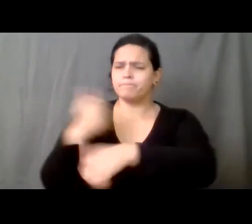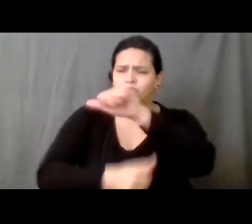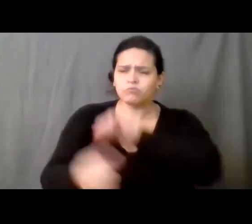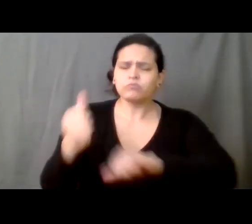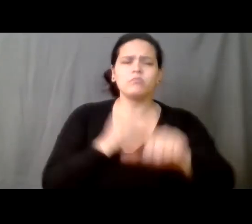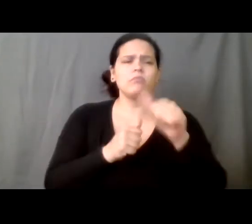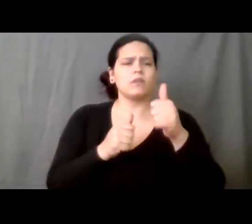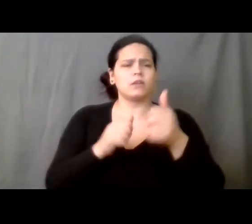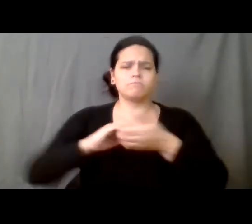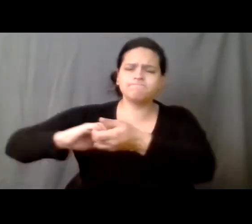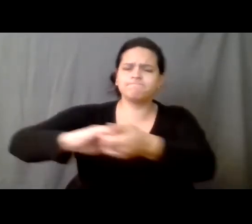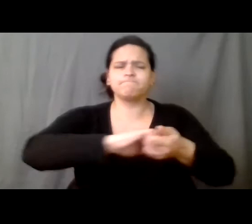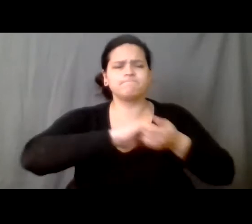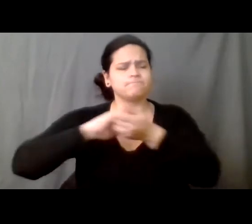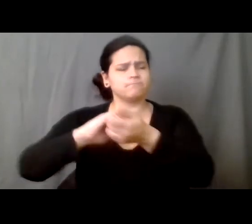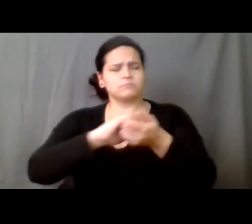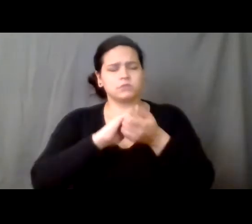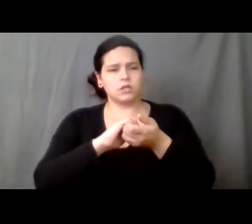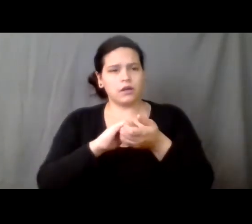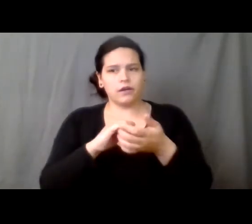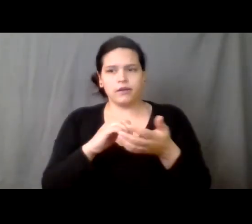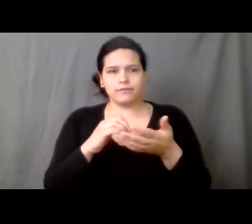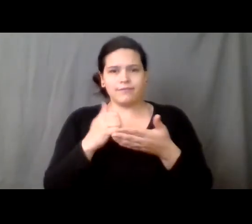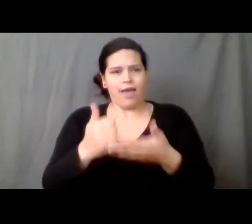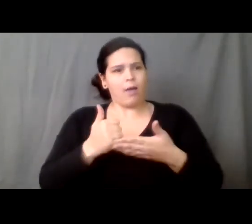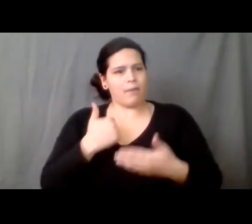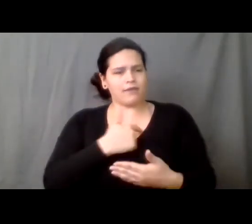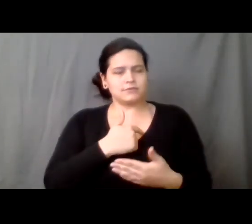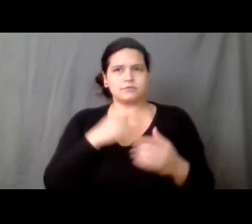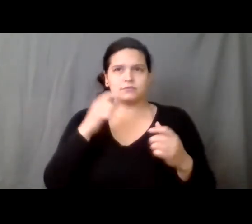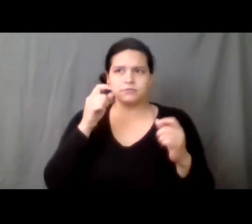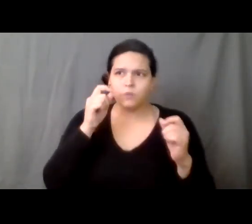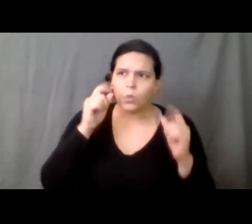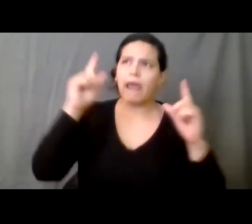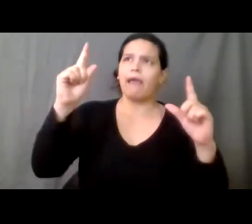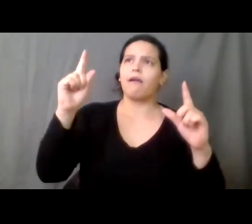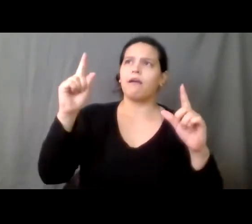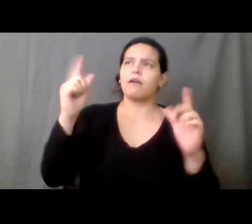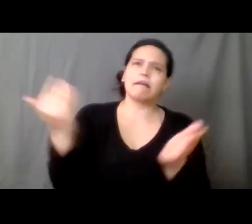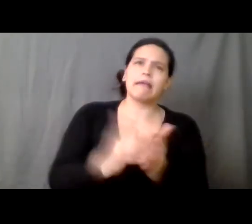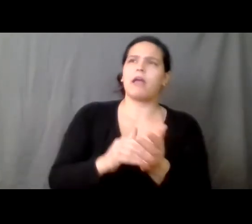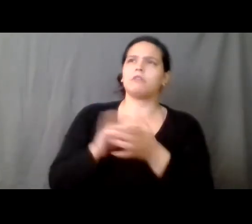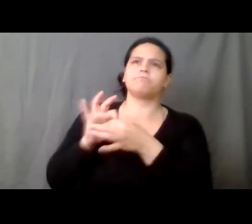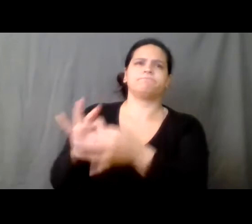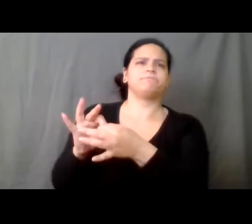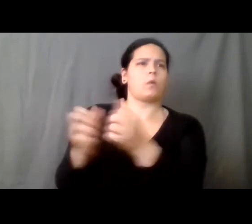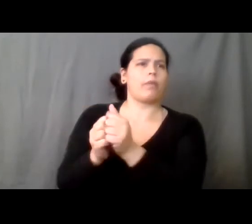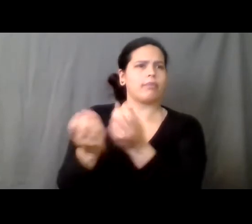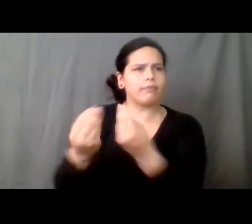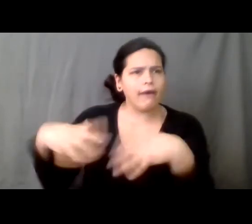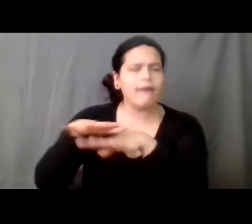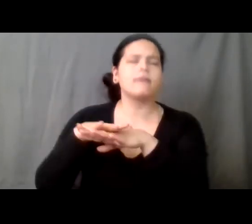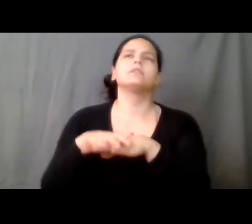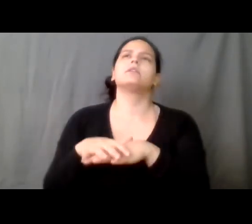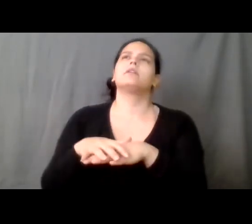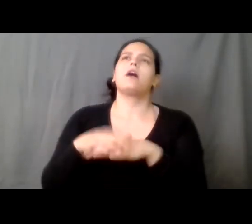the reawakening and understanding and passing on of those traditional values that we have. So